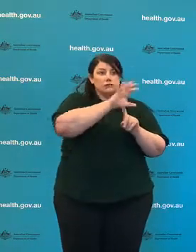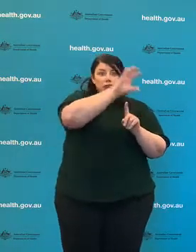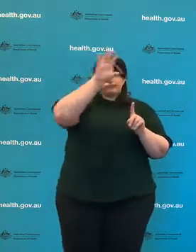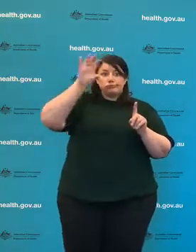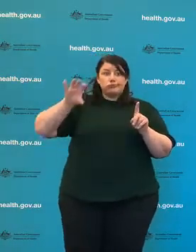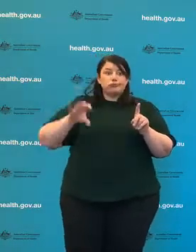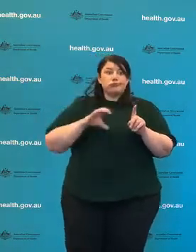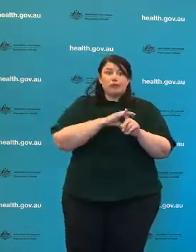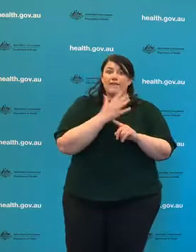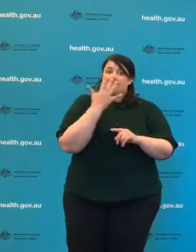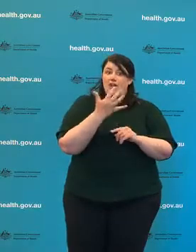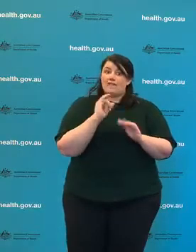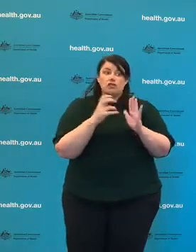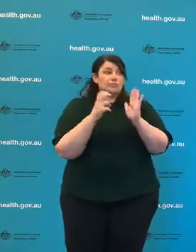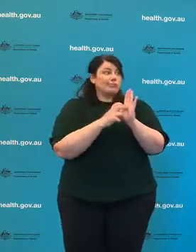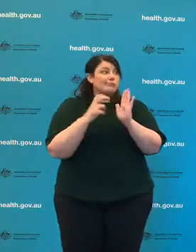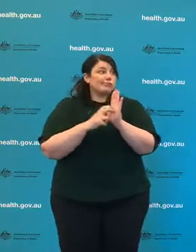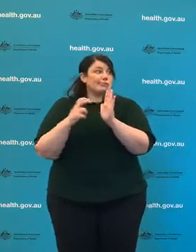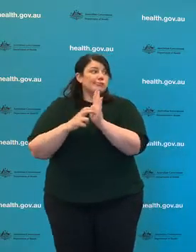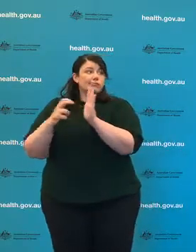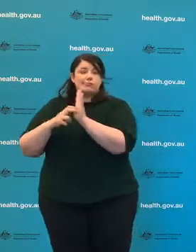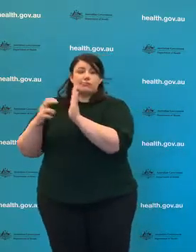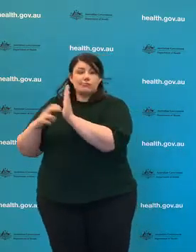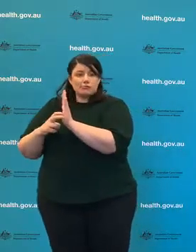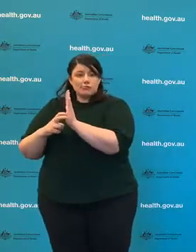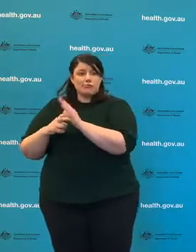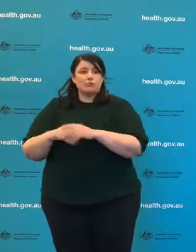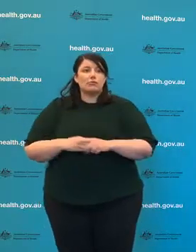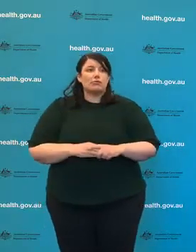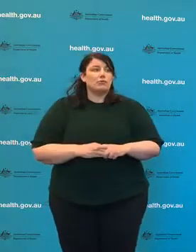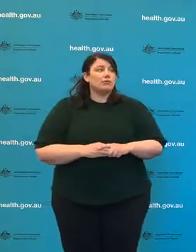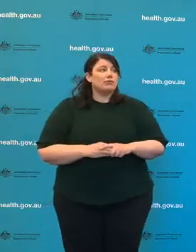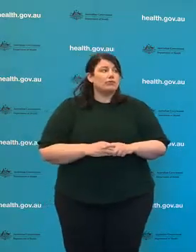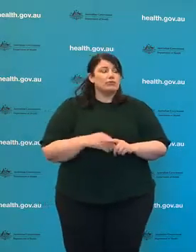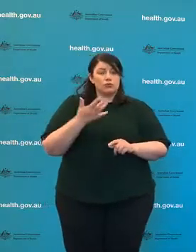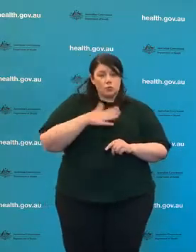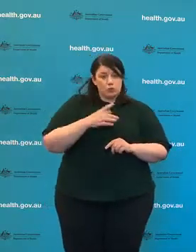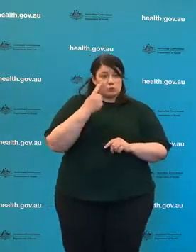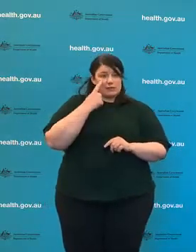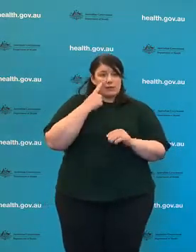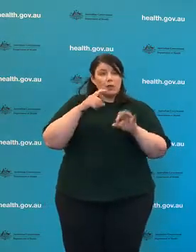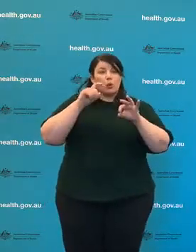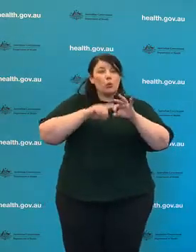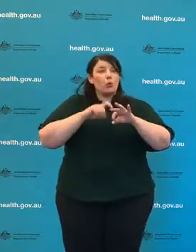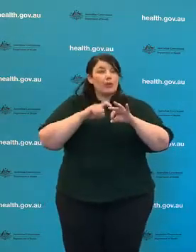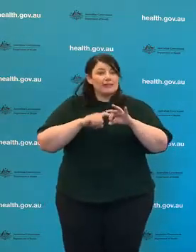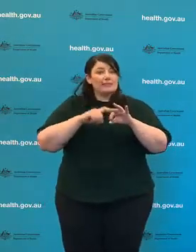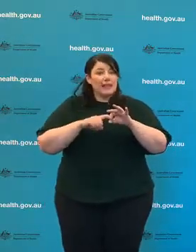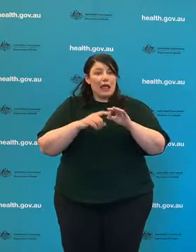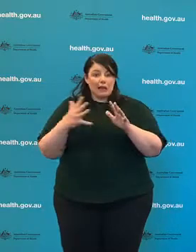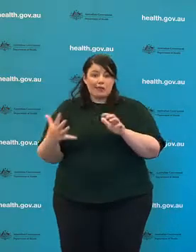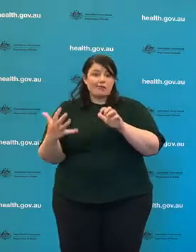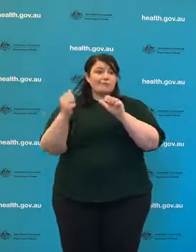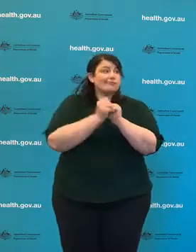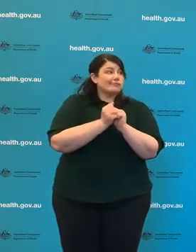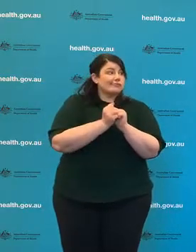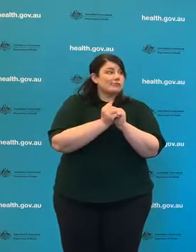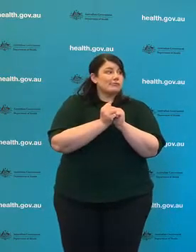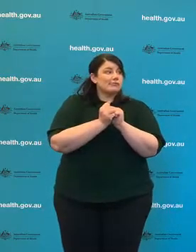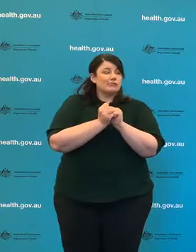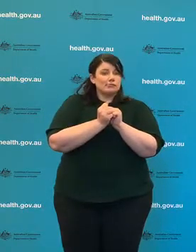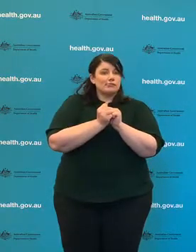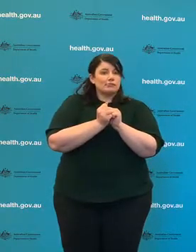to it. From that epidemiological point of view, would you like to see Queensland sign up to that code, given again